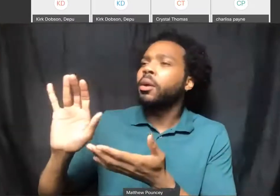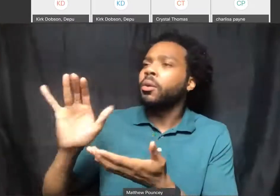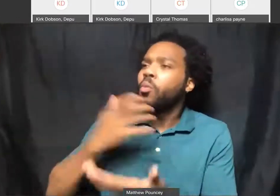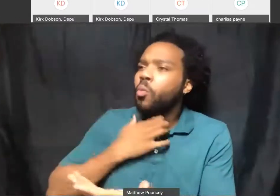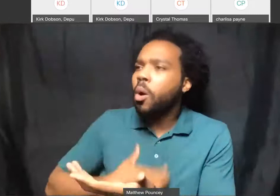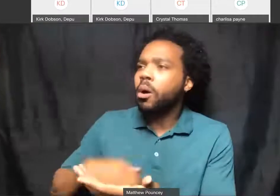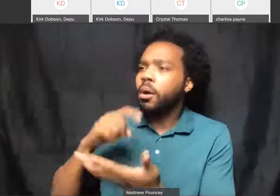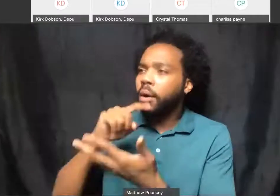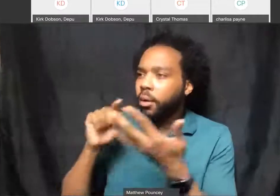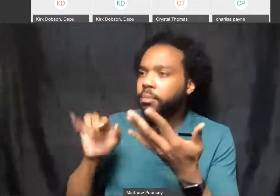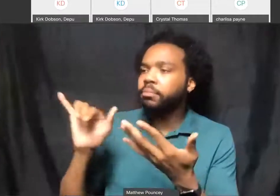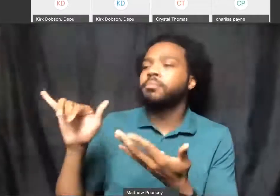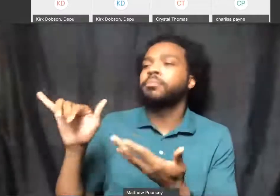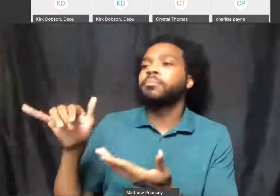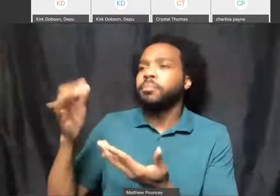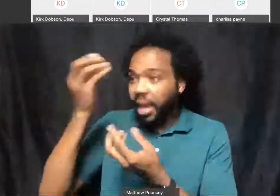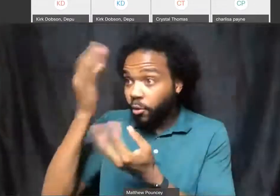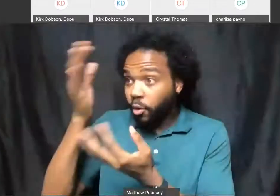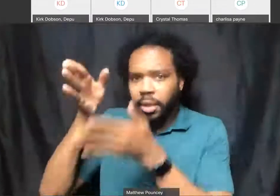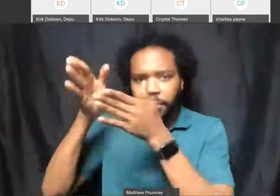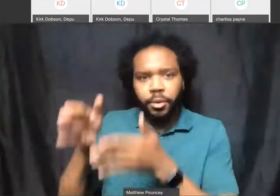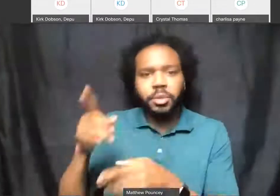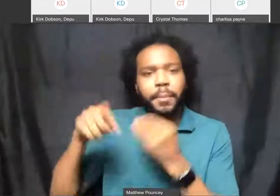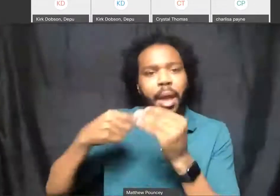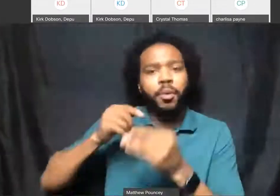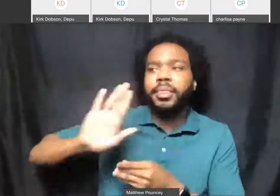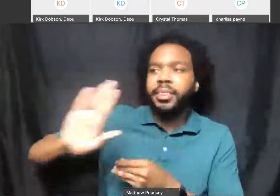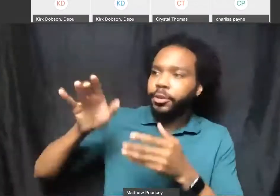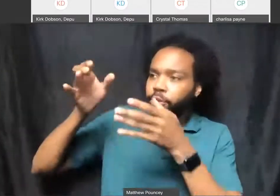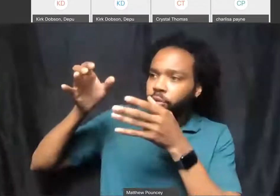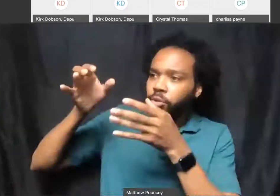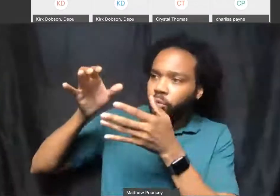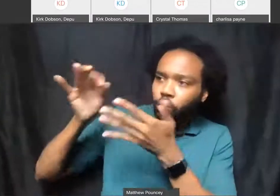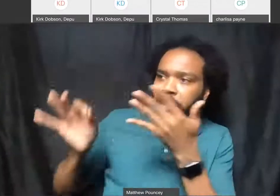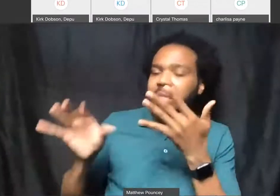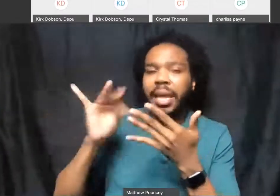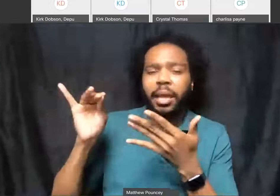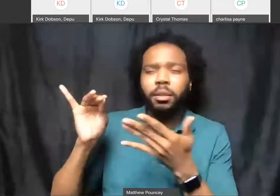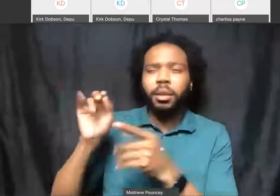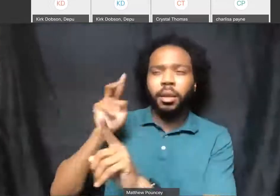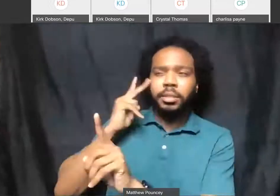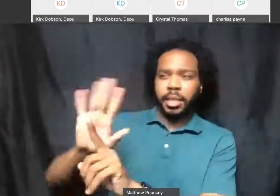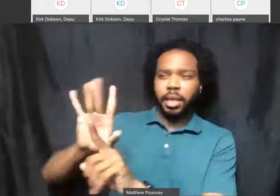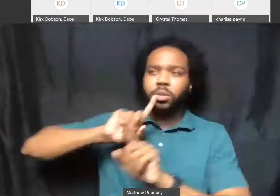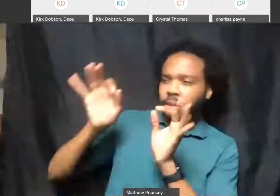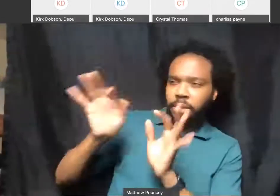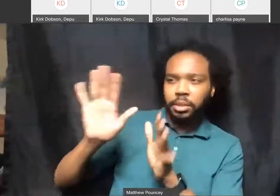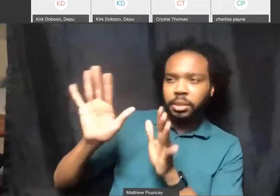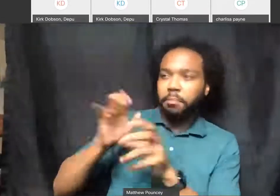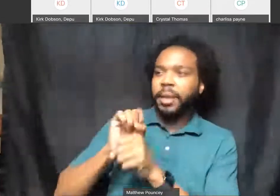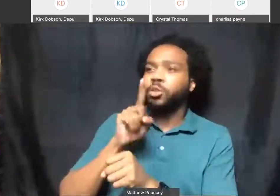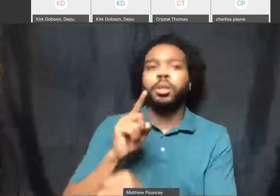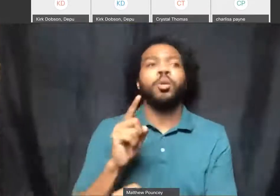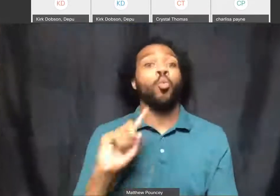the person about their choices, and interpreting the person's responses to that to make sure that we are facilitating